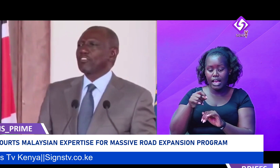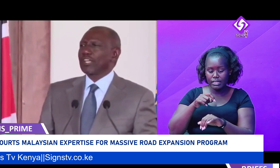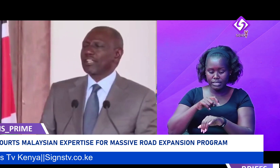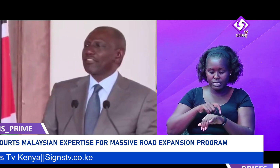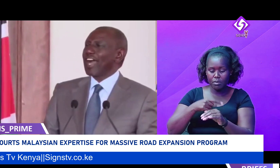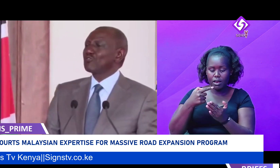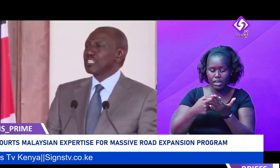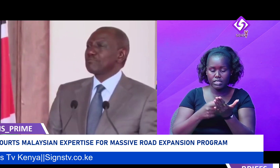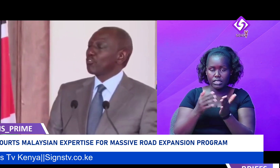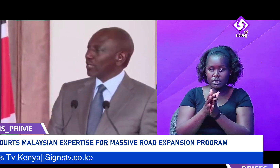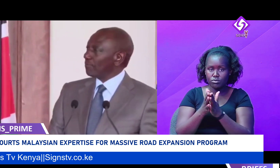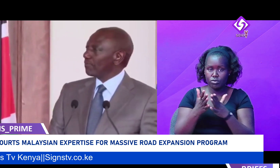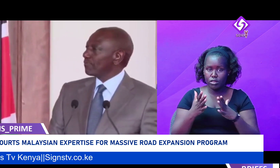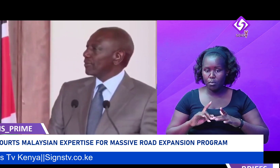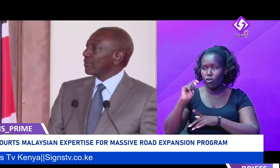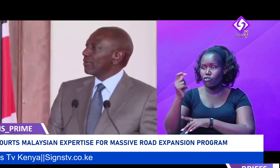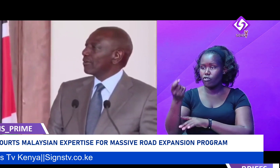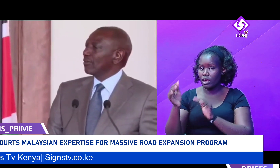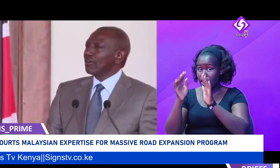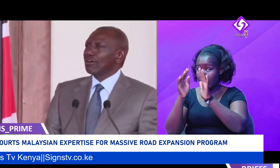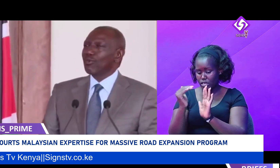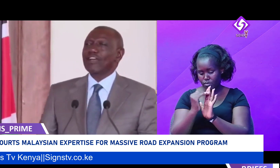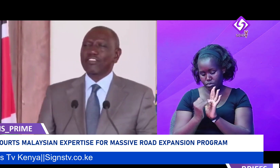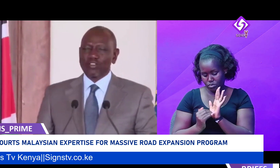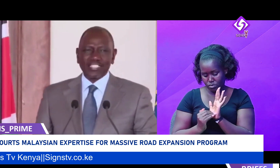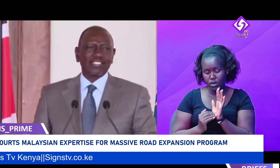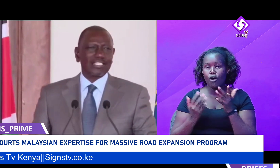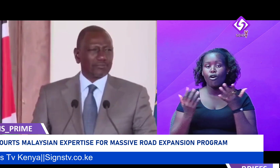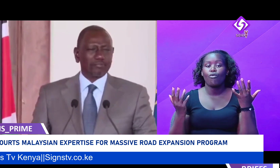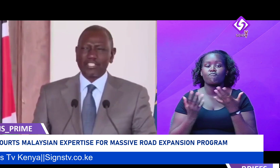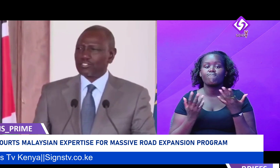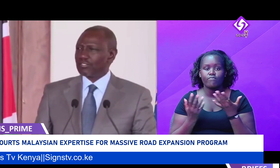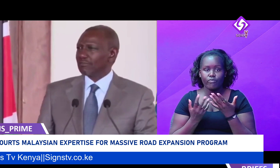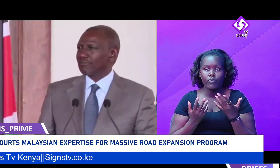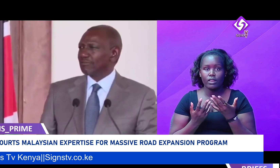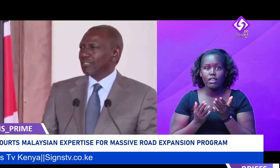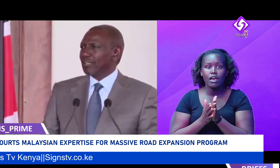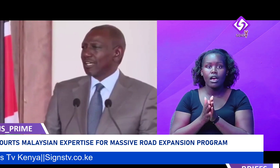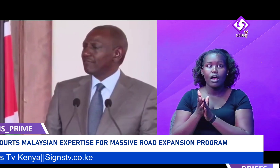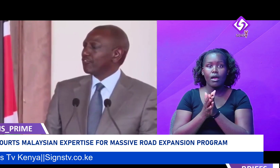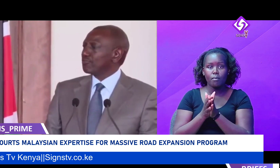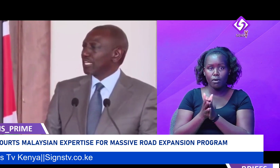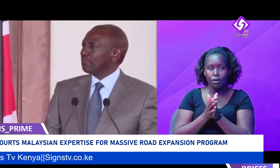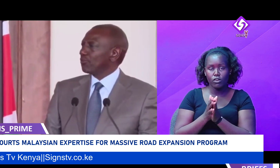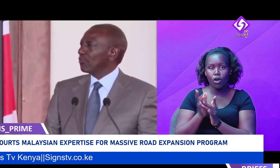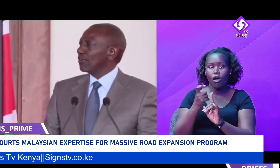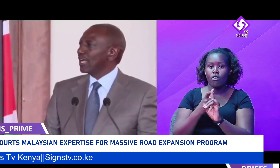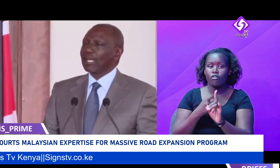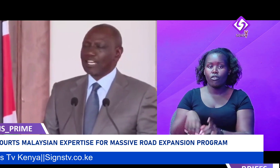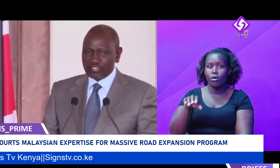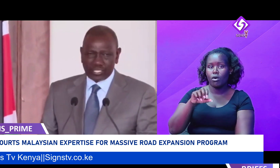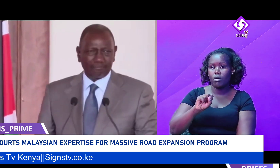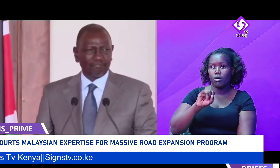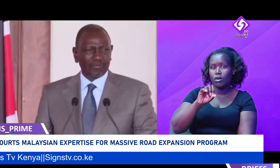people of Kenya the housing program, where the greatest inspiration came from Singapore